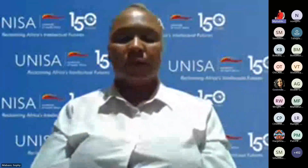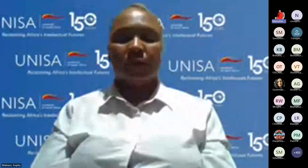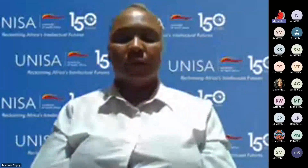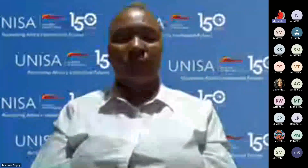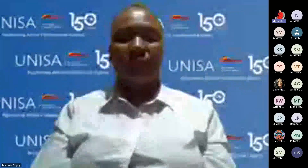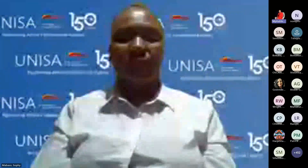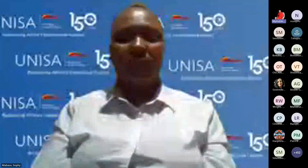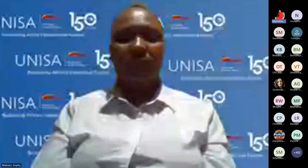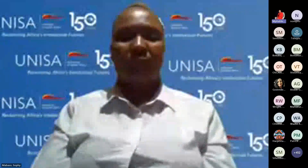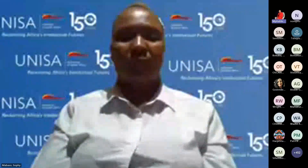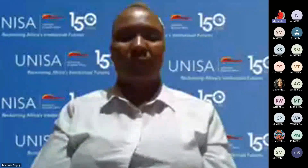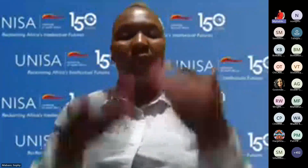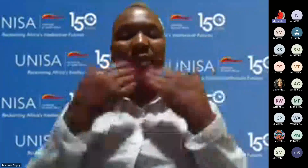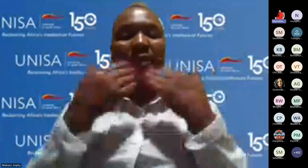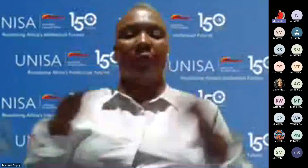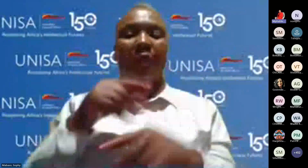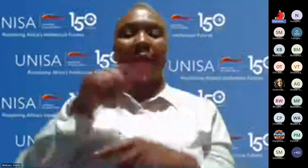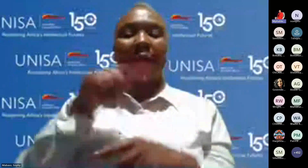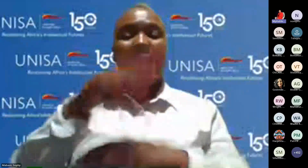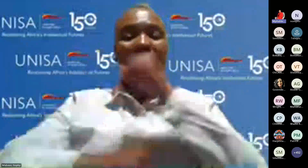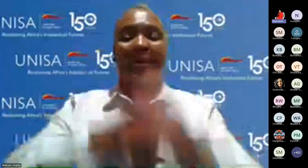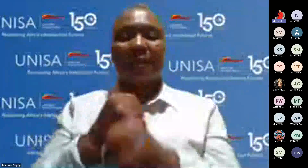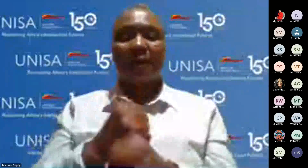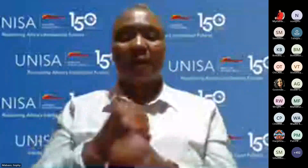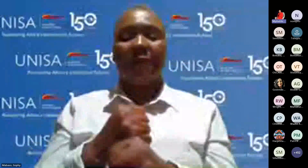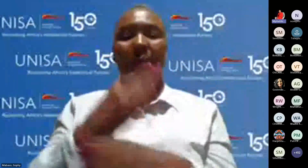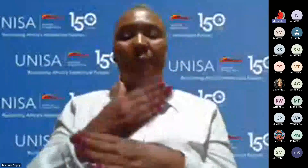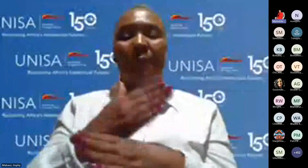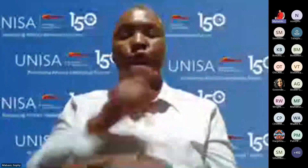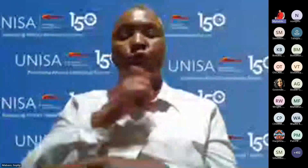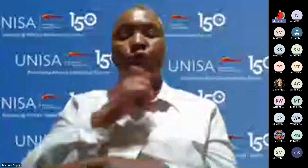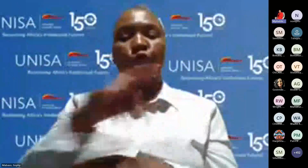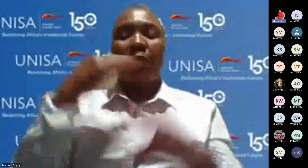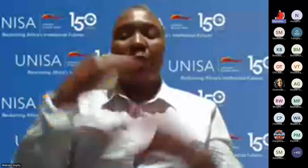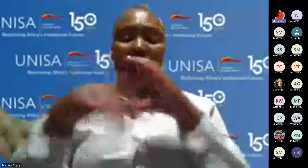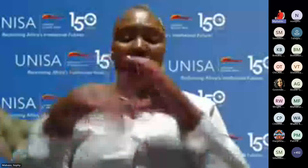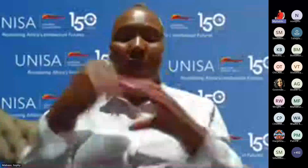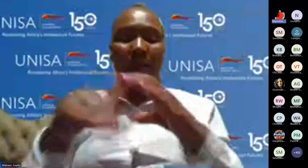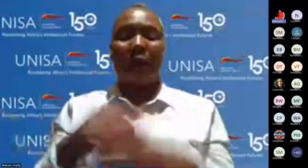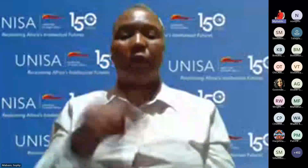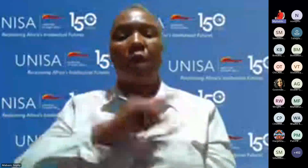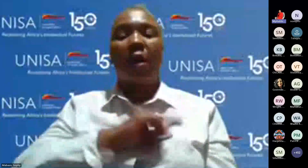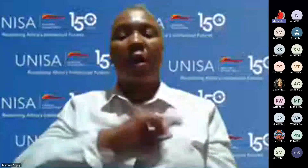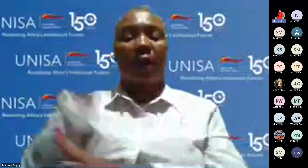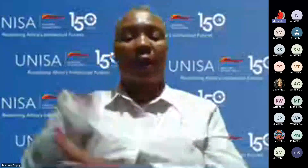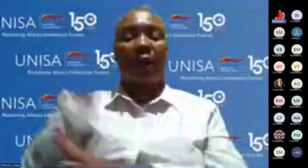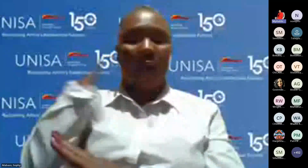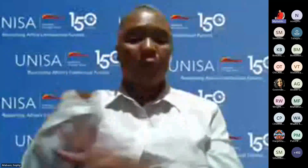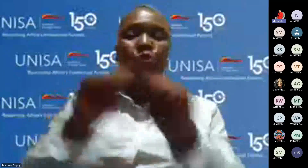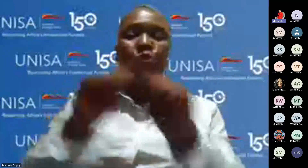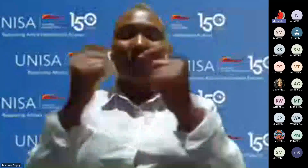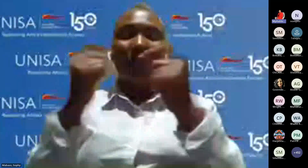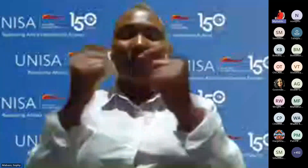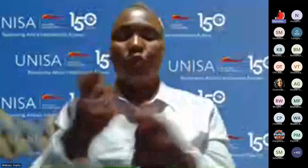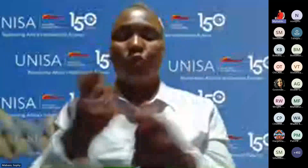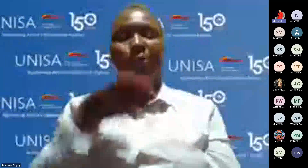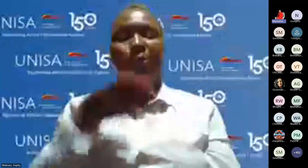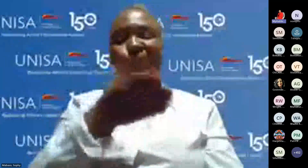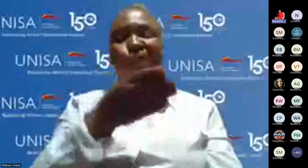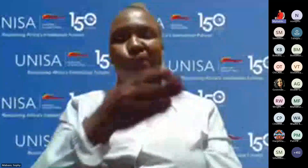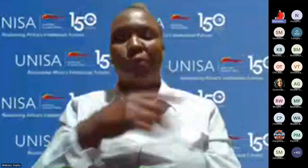Thank you. So this year, make use of the email, because I know the team is always on standby. They